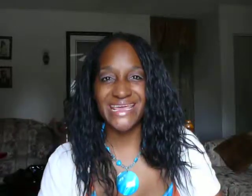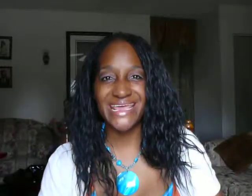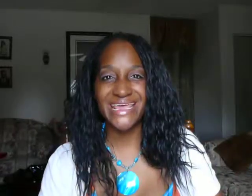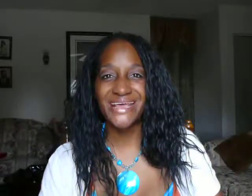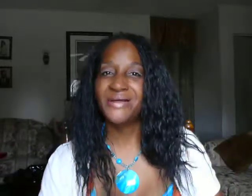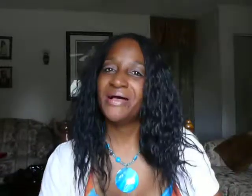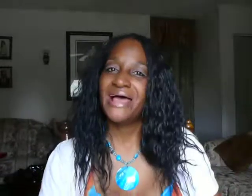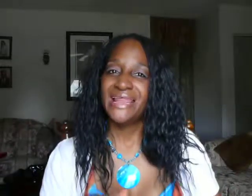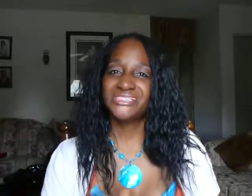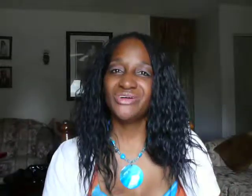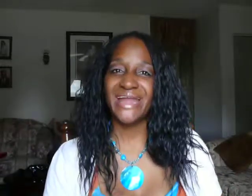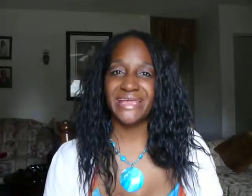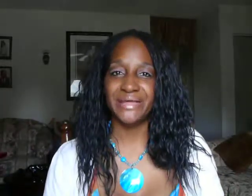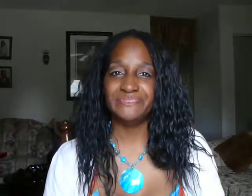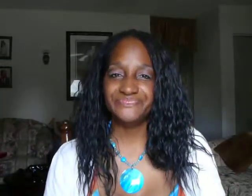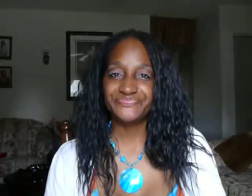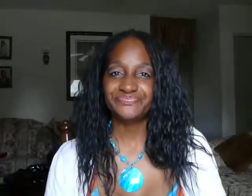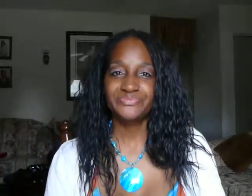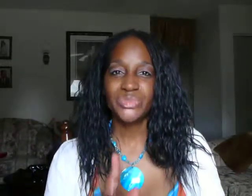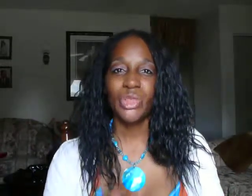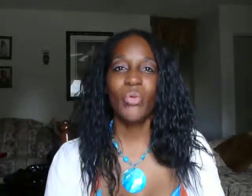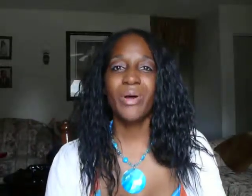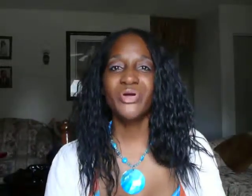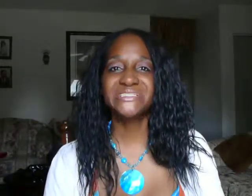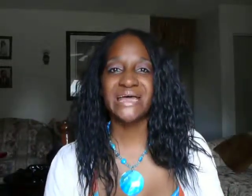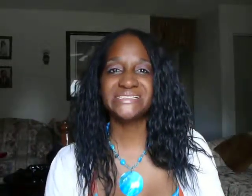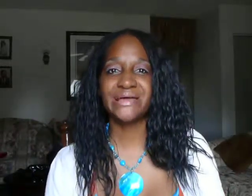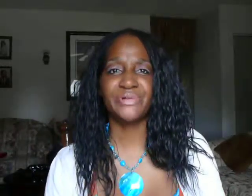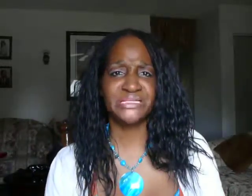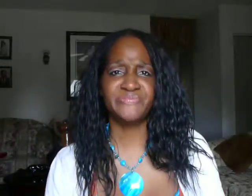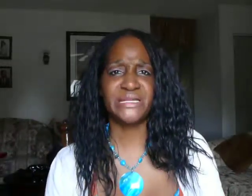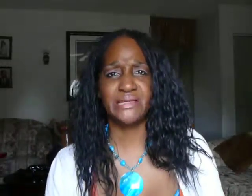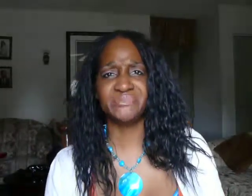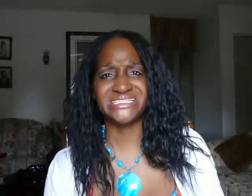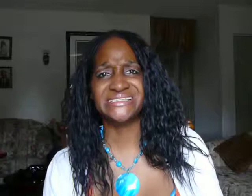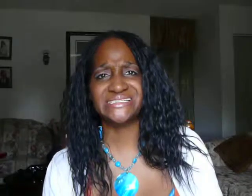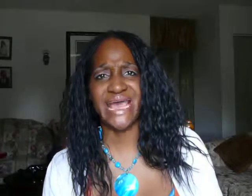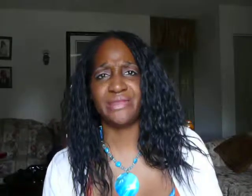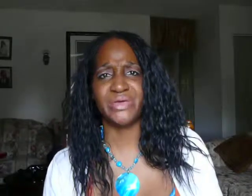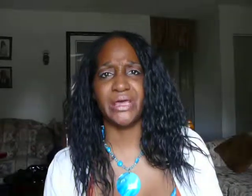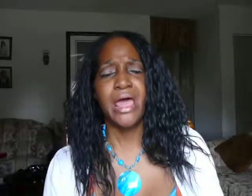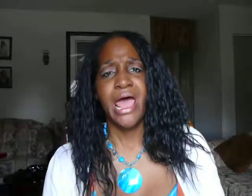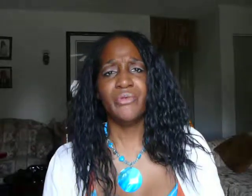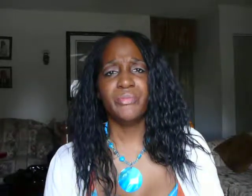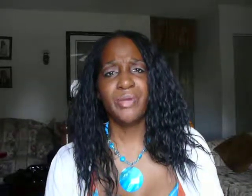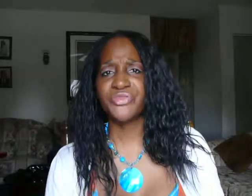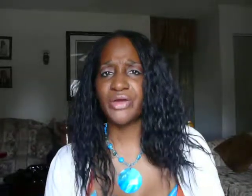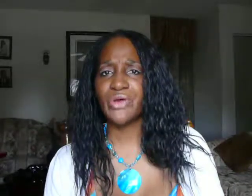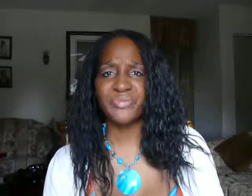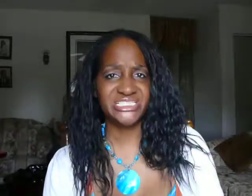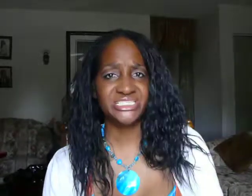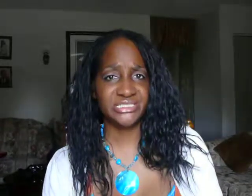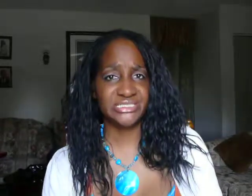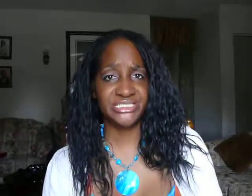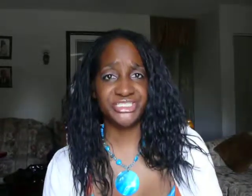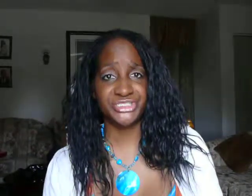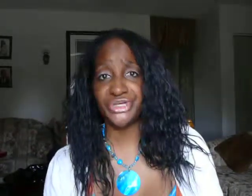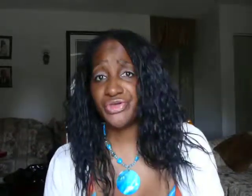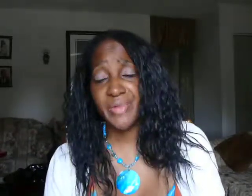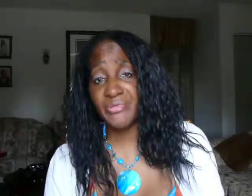me. Let's try it again. One more time. This time we're going to speed it up just a tad bit. And remember that repetition is a teacher, so you may